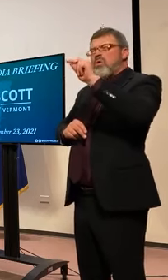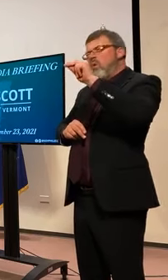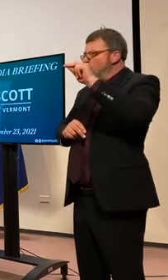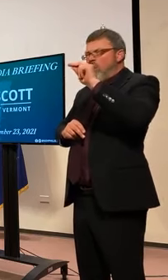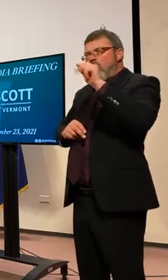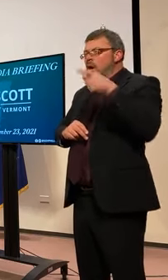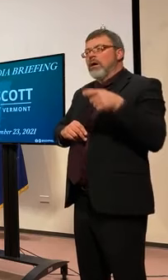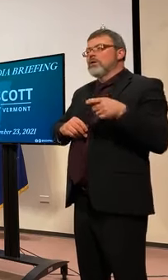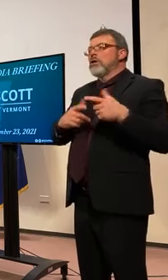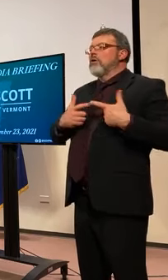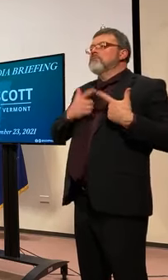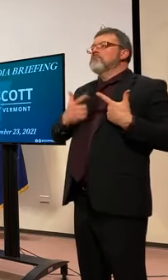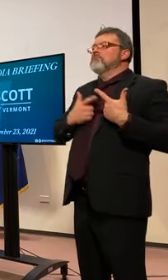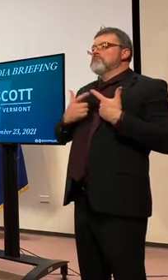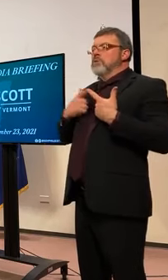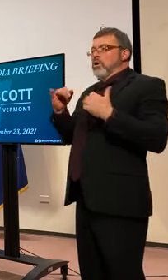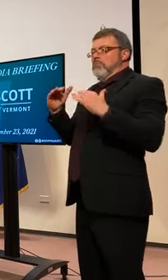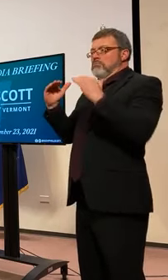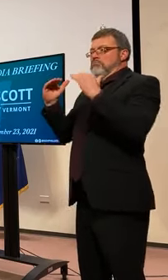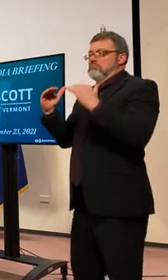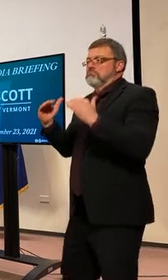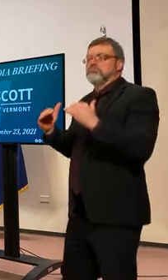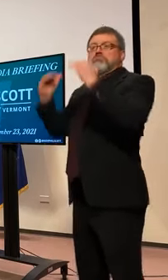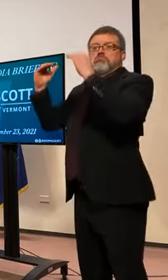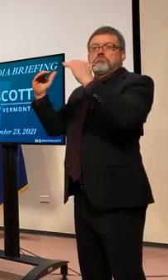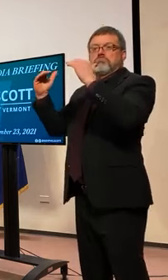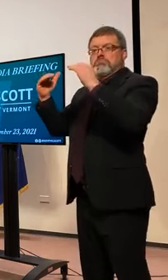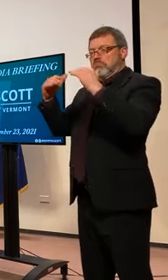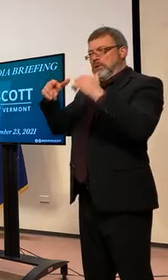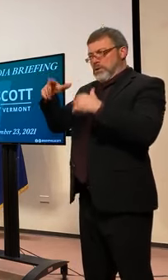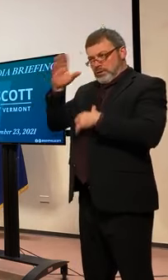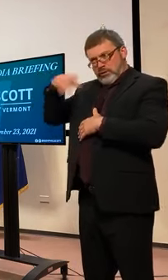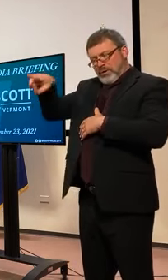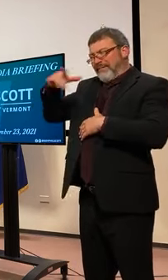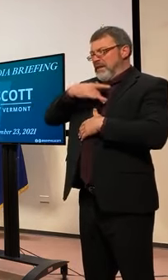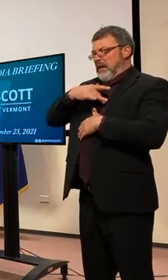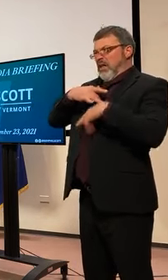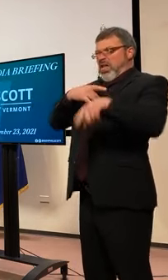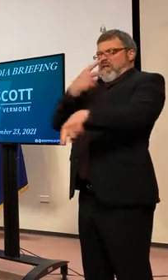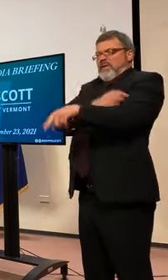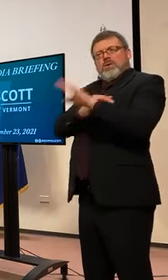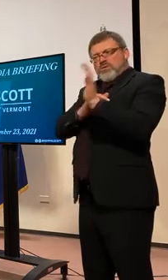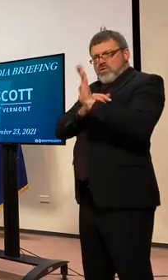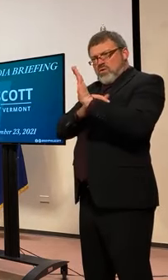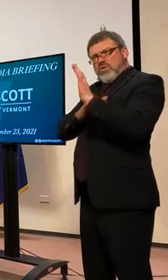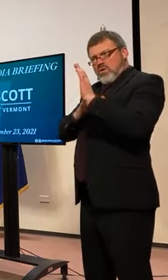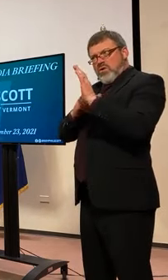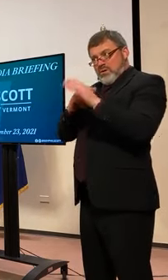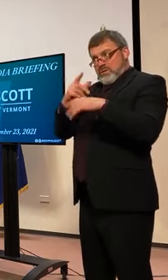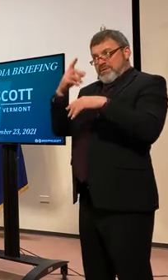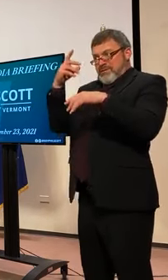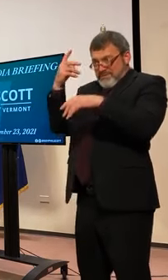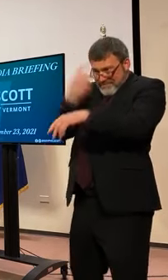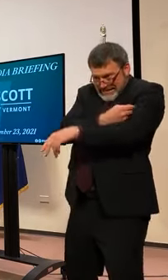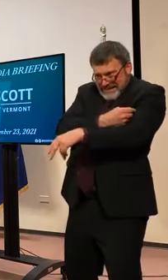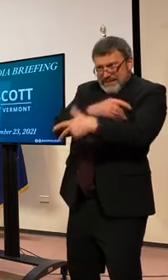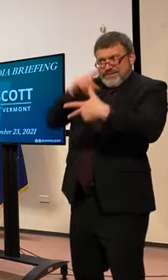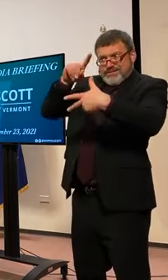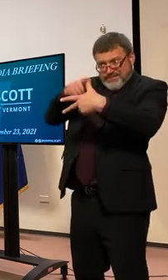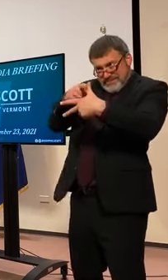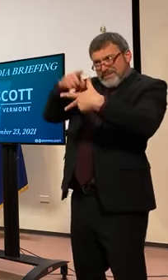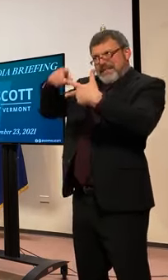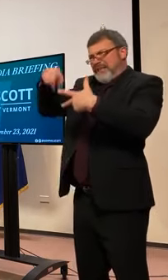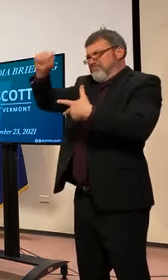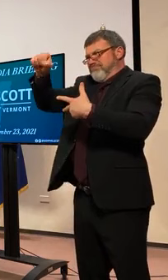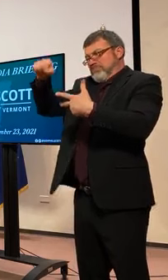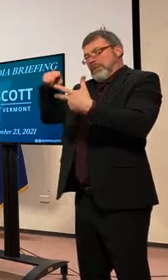anyone try to convince you of that. They are highly protective against the worst effects of COVID.